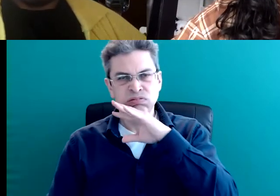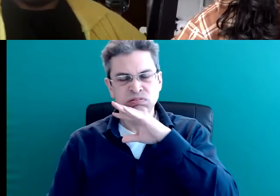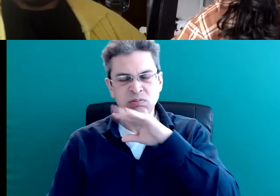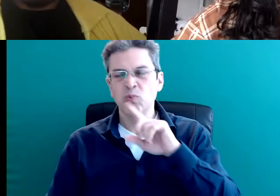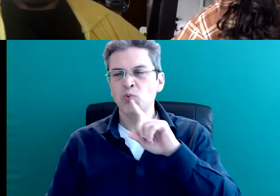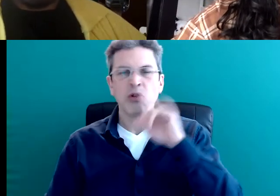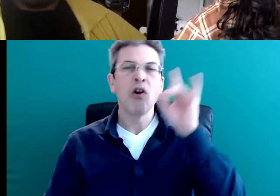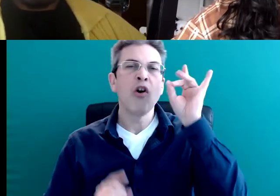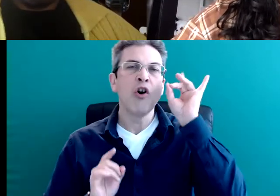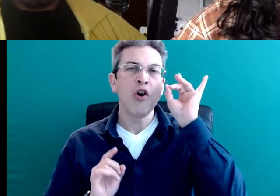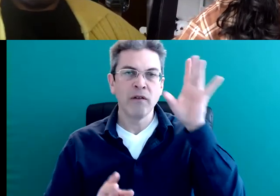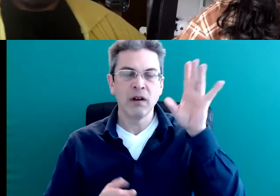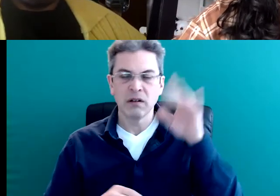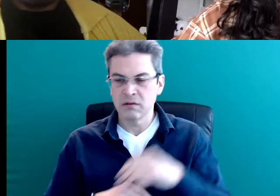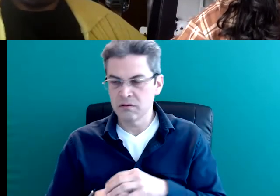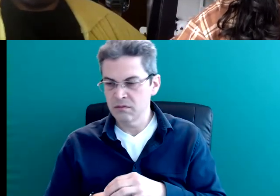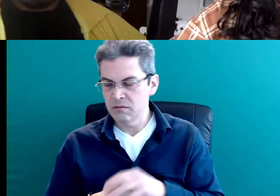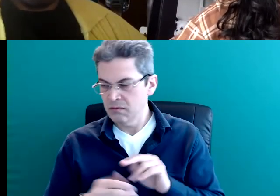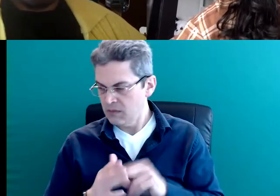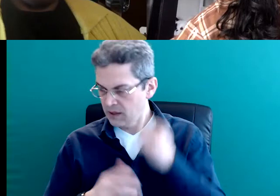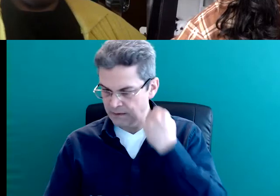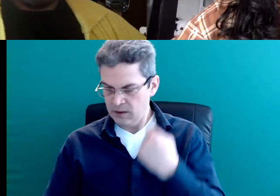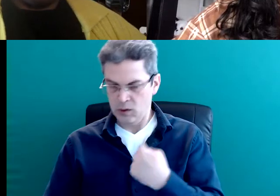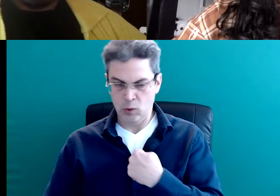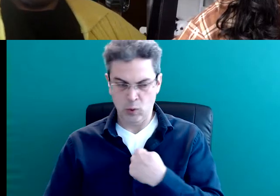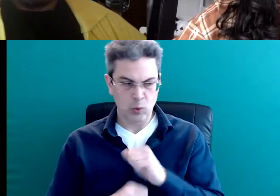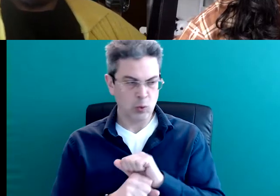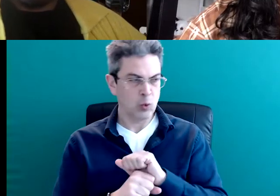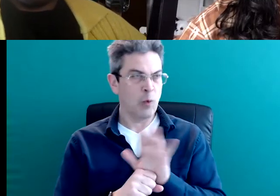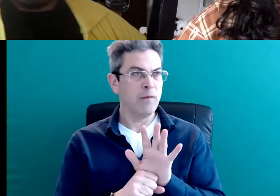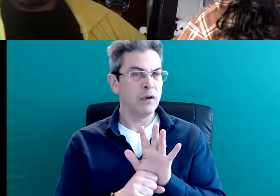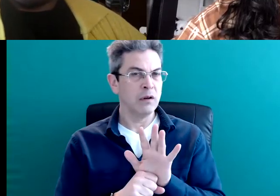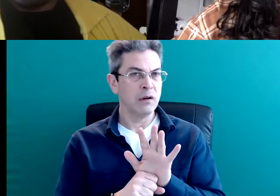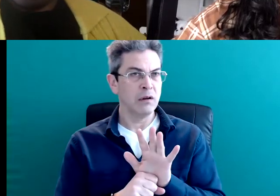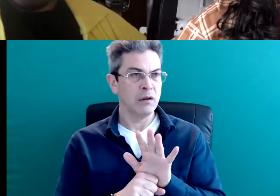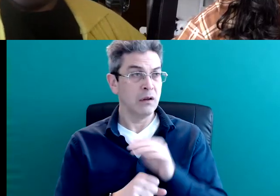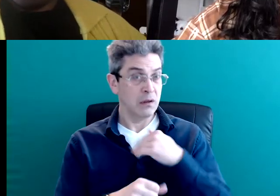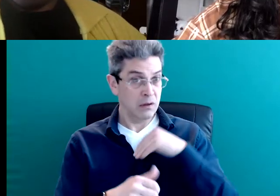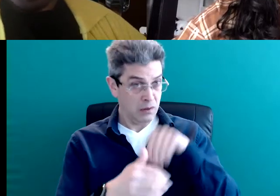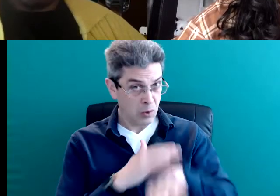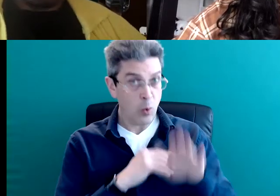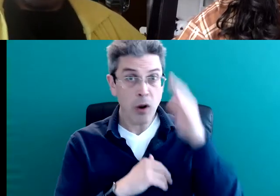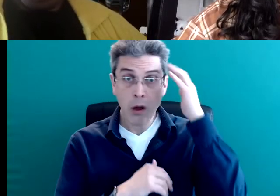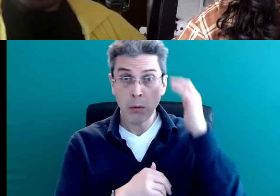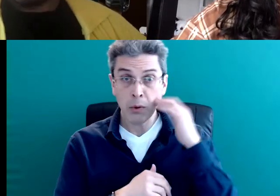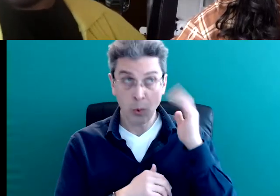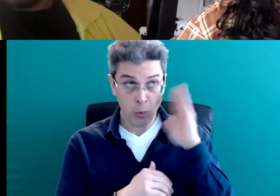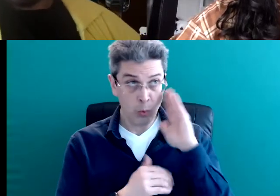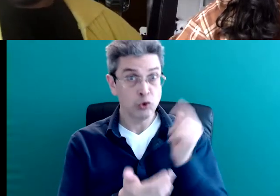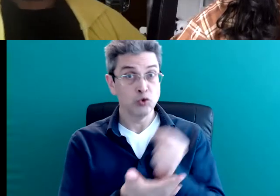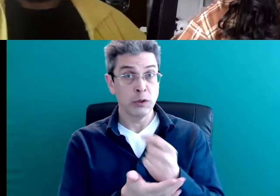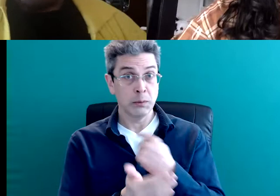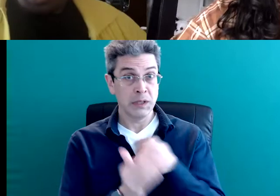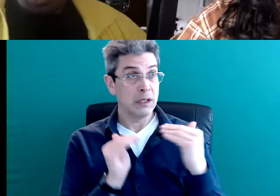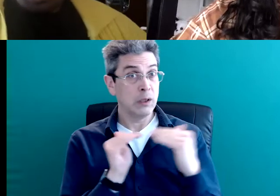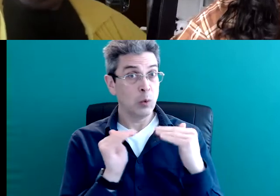Thinking about like, if I get COVID and I'm in the hospital, will I get equitable treatment? Because not only am I disabled, I'm Black,